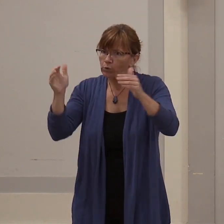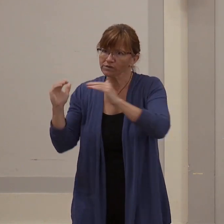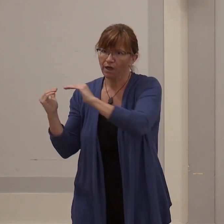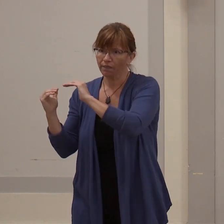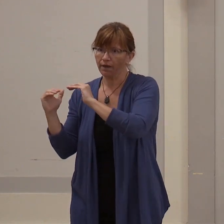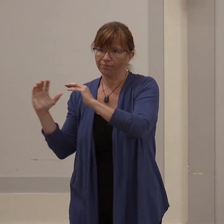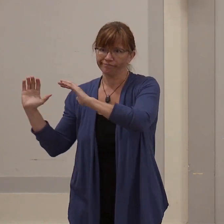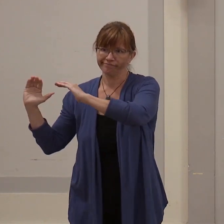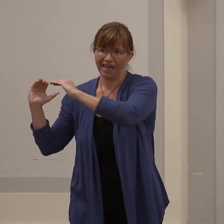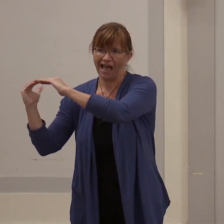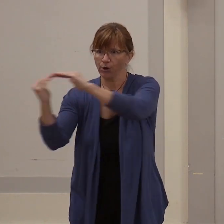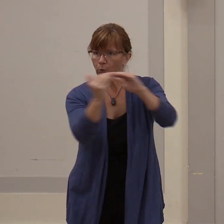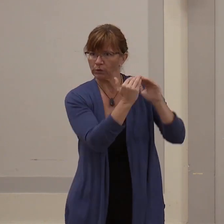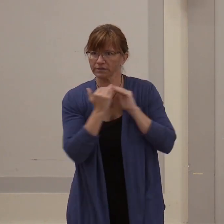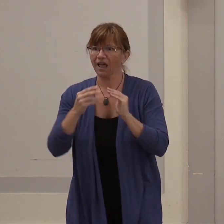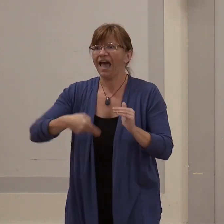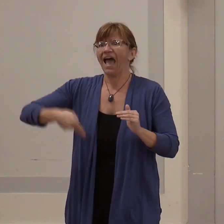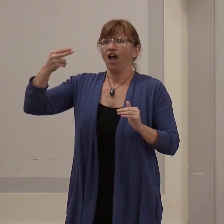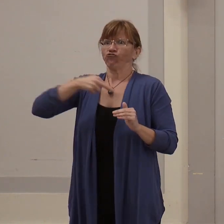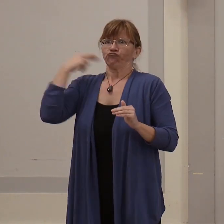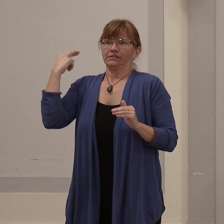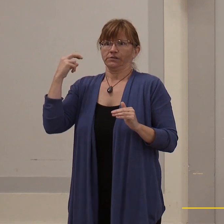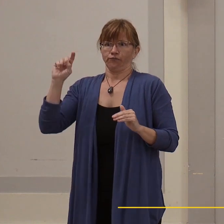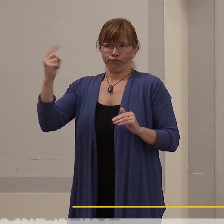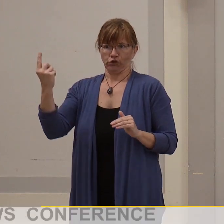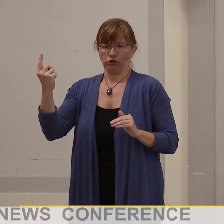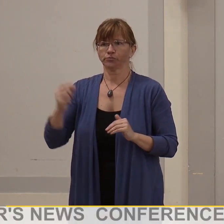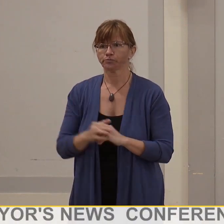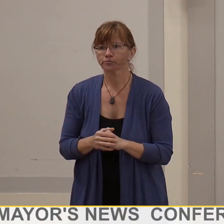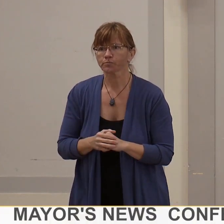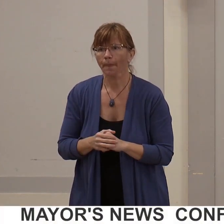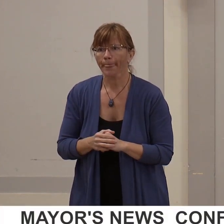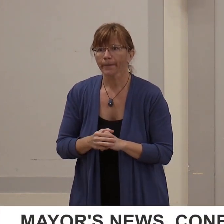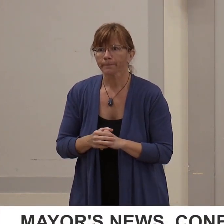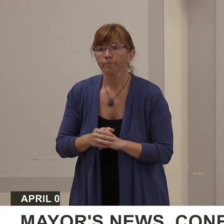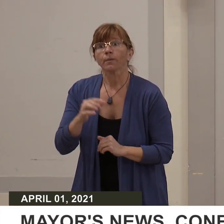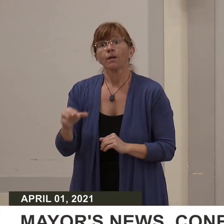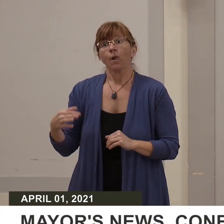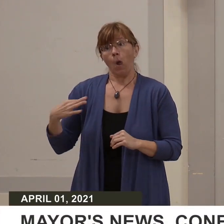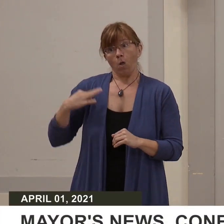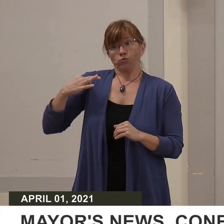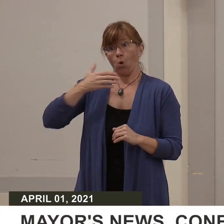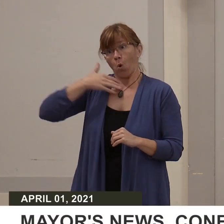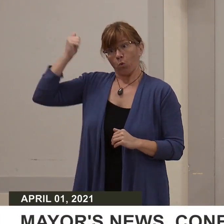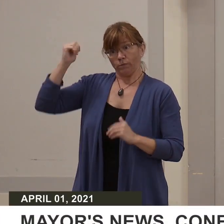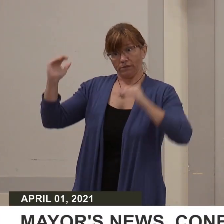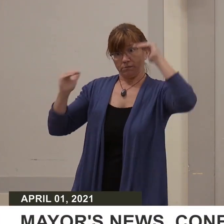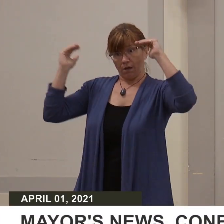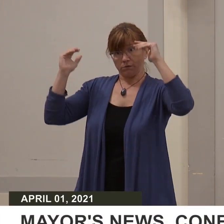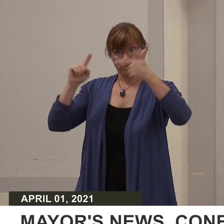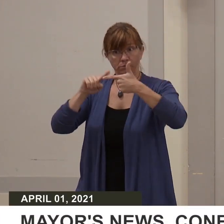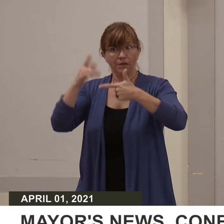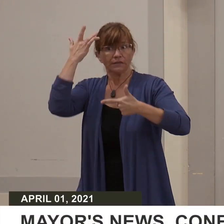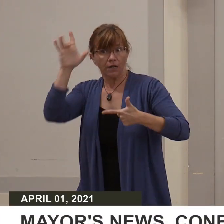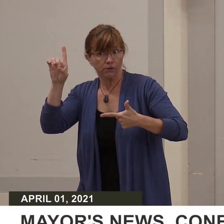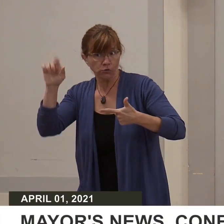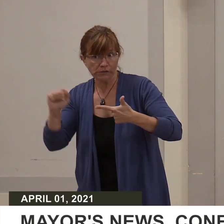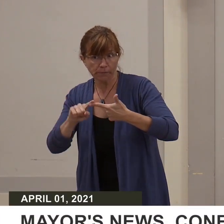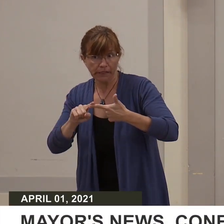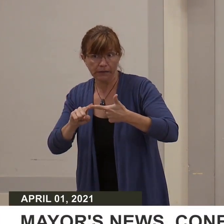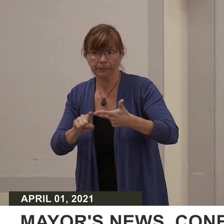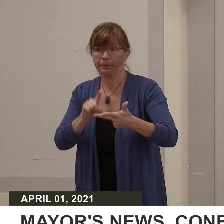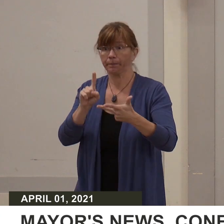that are higher risk first. Eligible older adults, those who have intellectual or developmental disabilities, or their